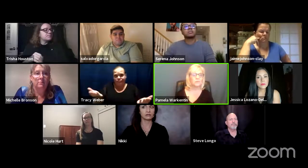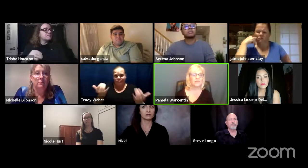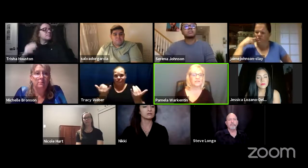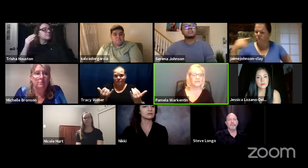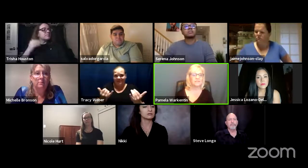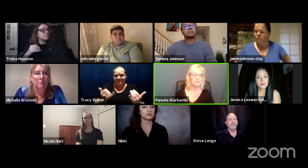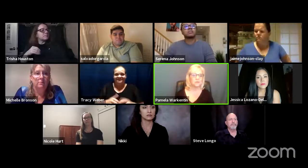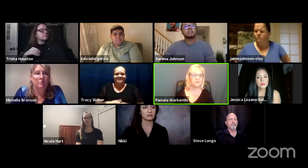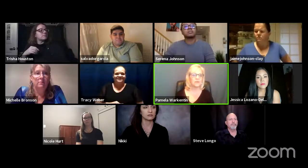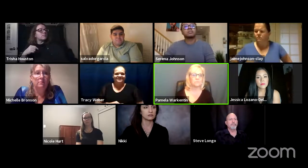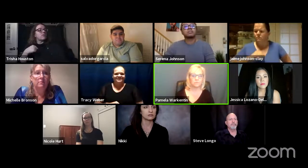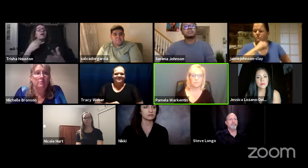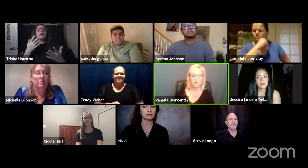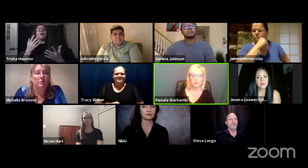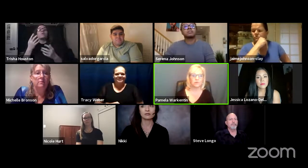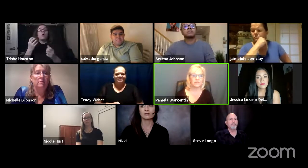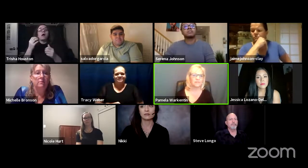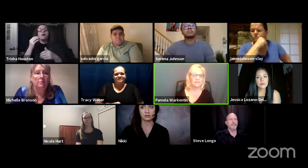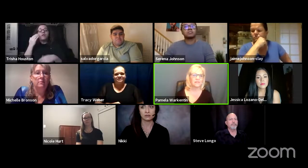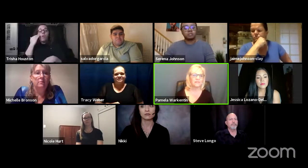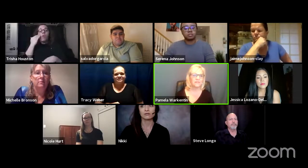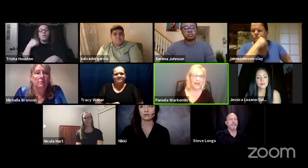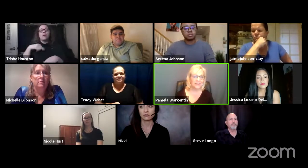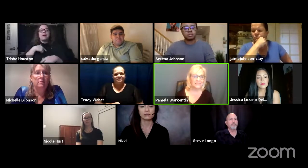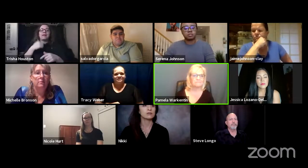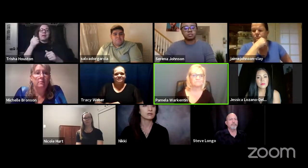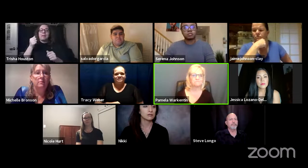we can take a vote and move forward with that.